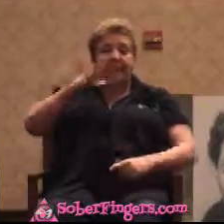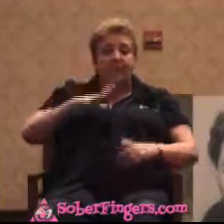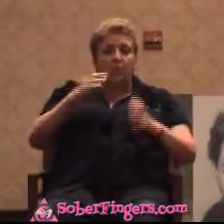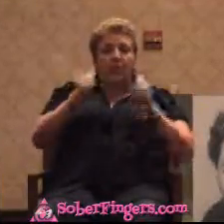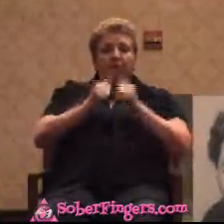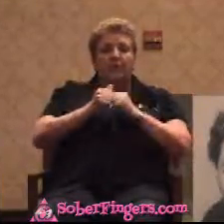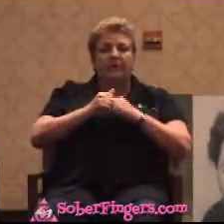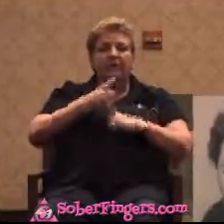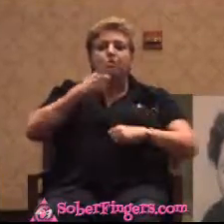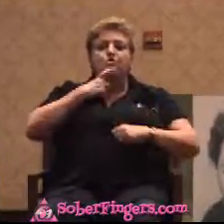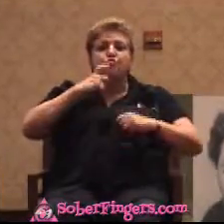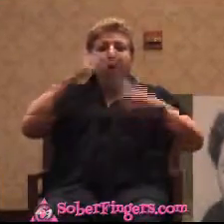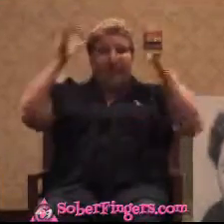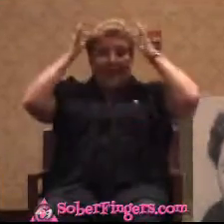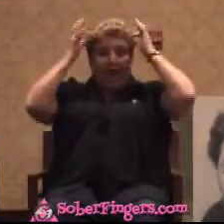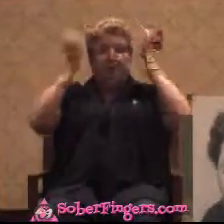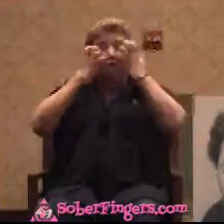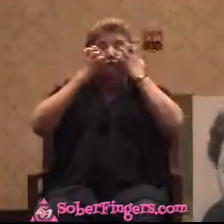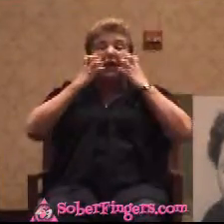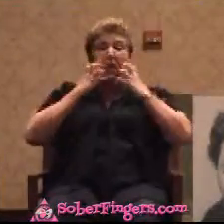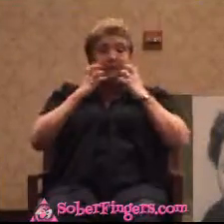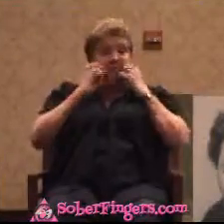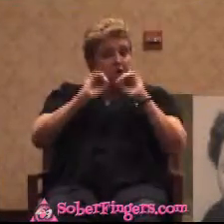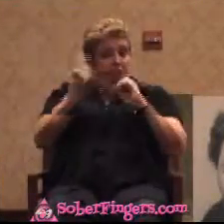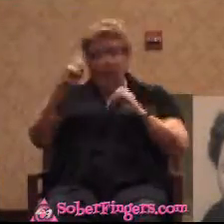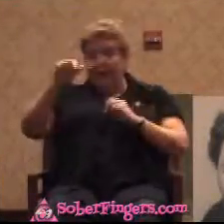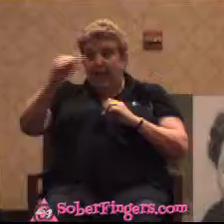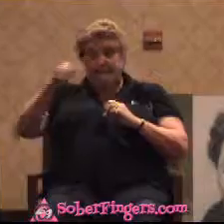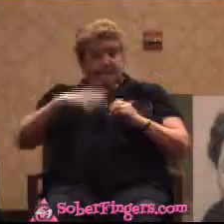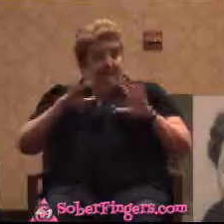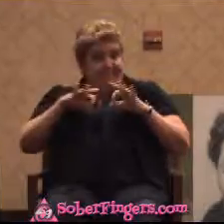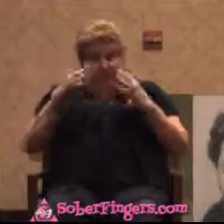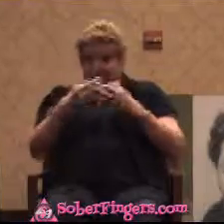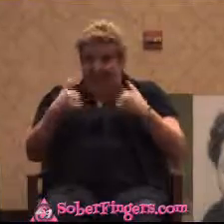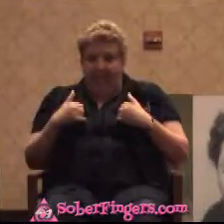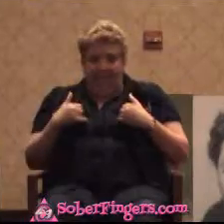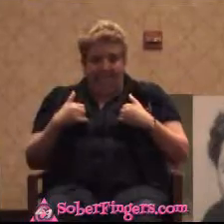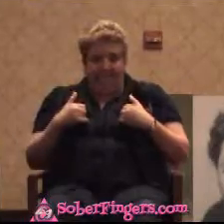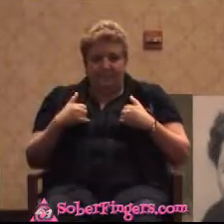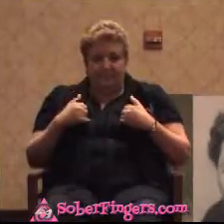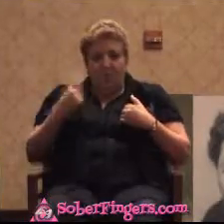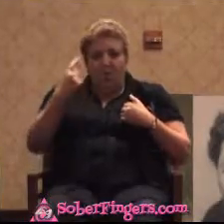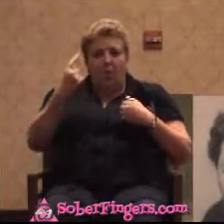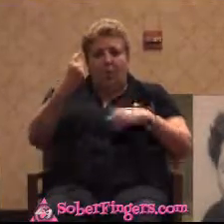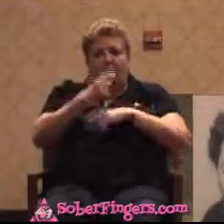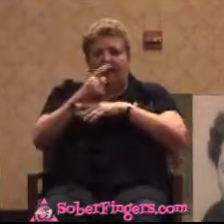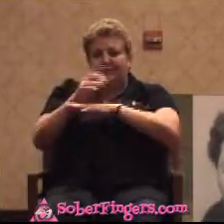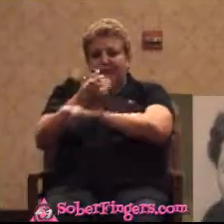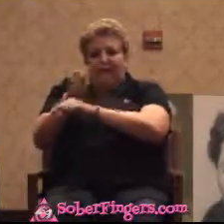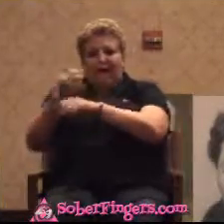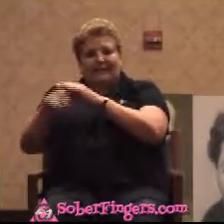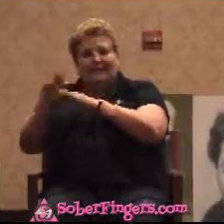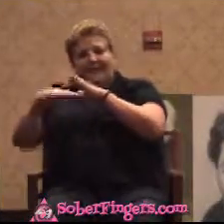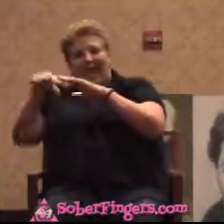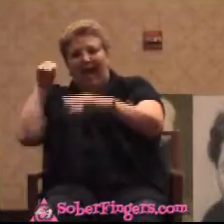And my brother told me as he had me locked in the outhouse one day that he said, I know why you look the way you